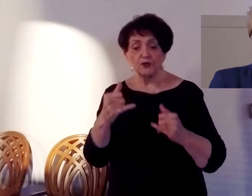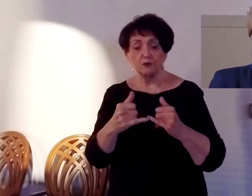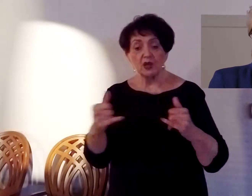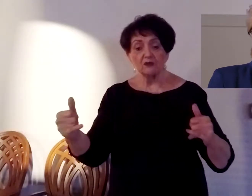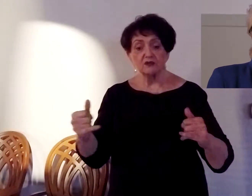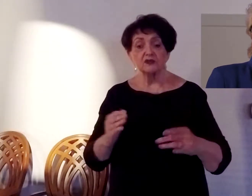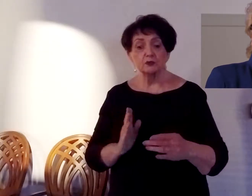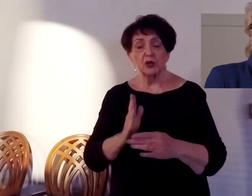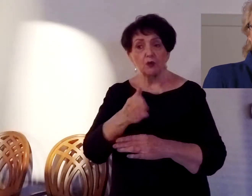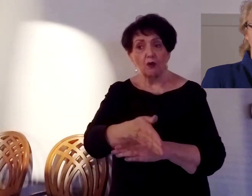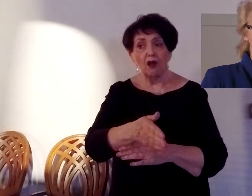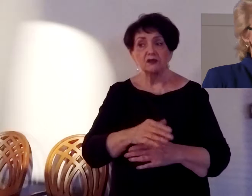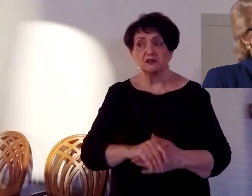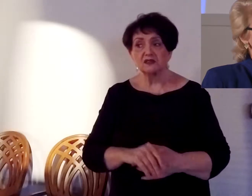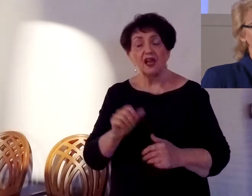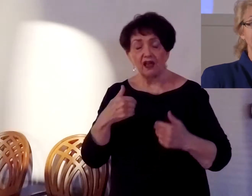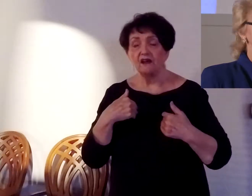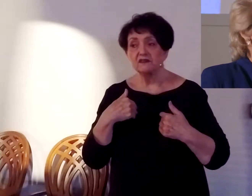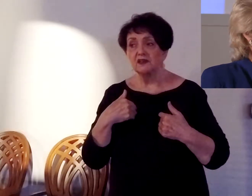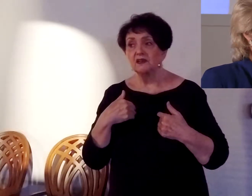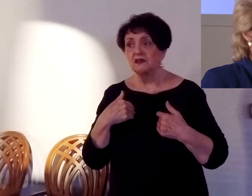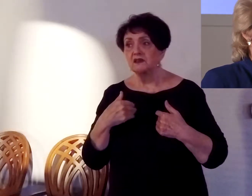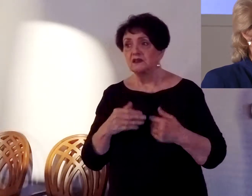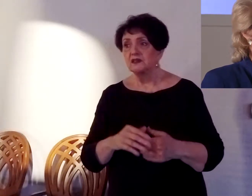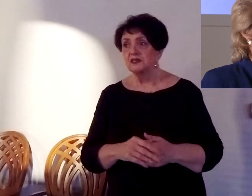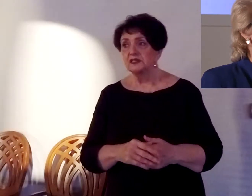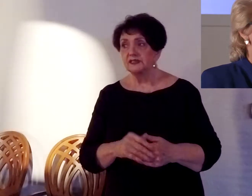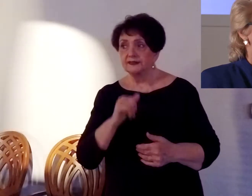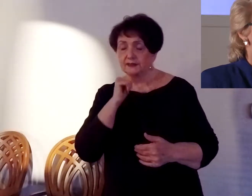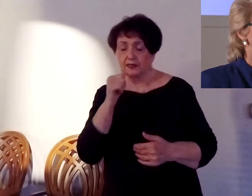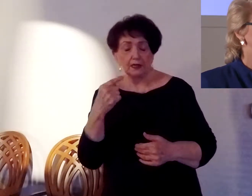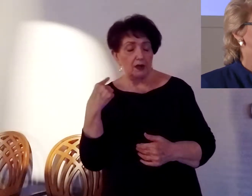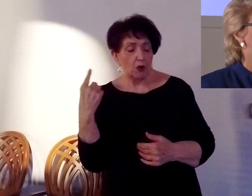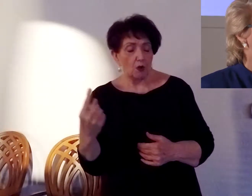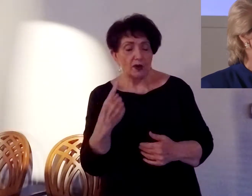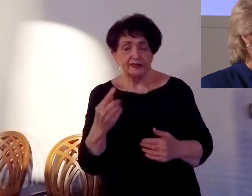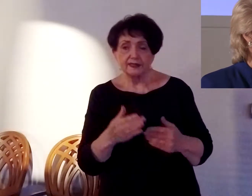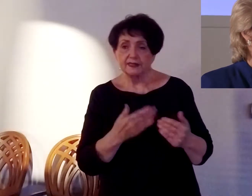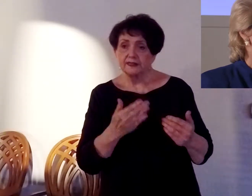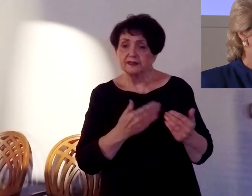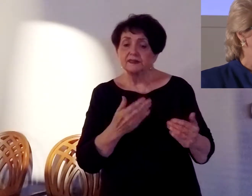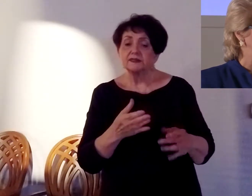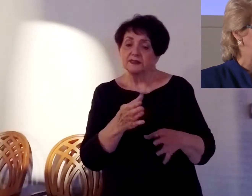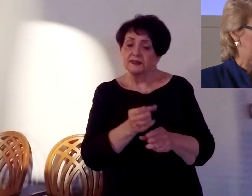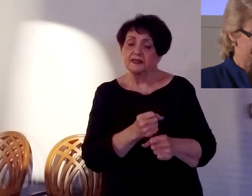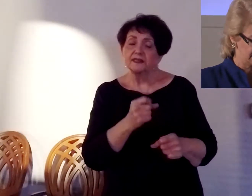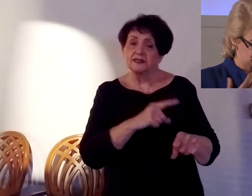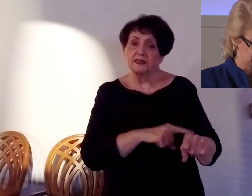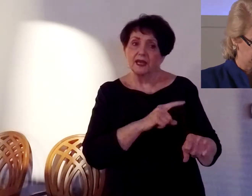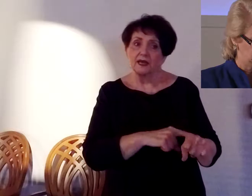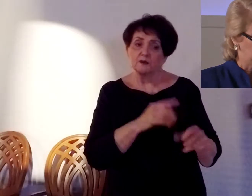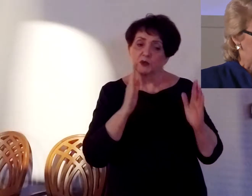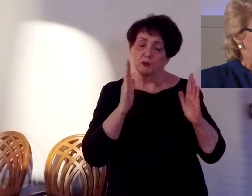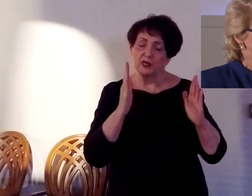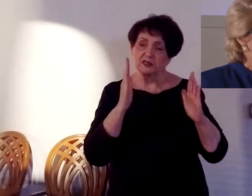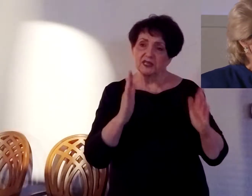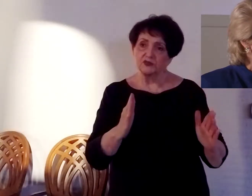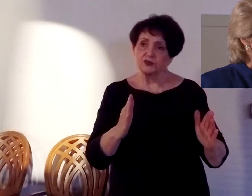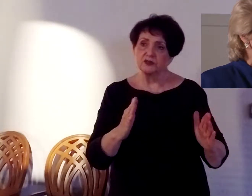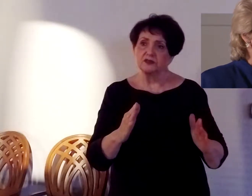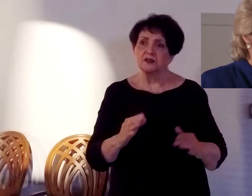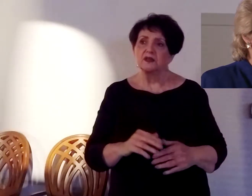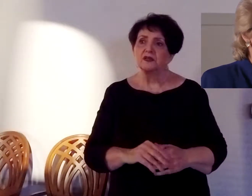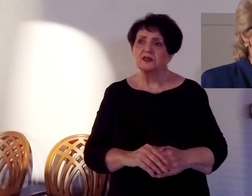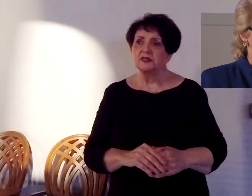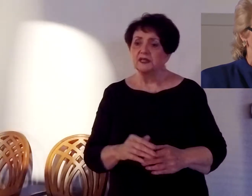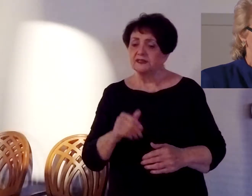crossed. It's not always easy to take the time to really pay attention. It's not